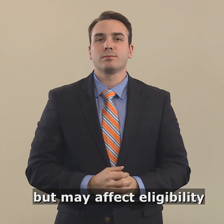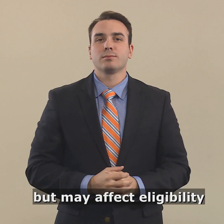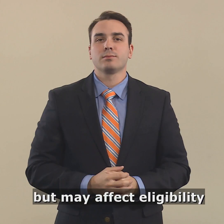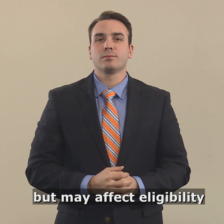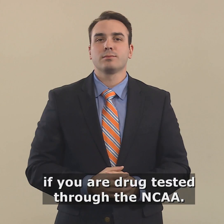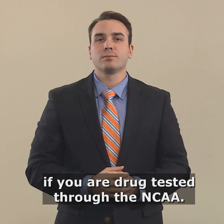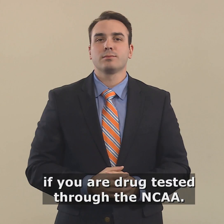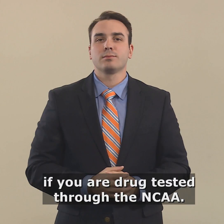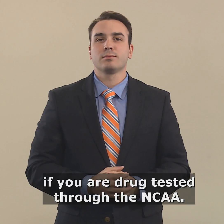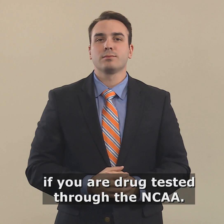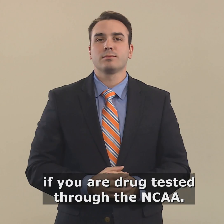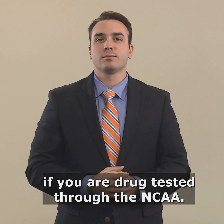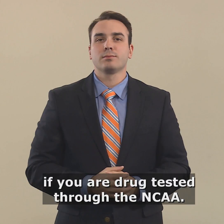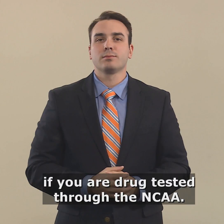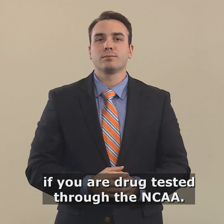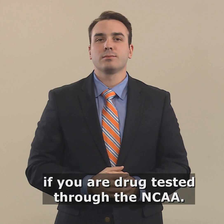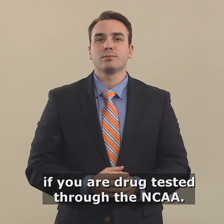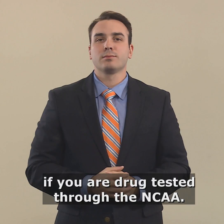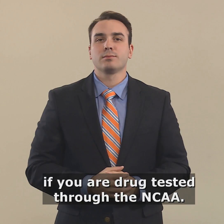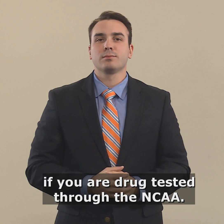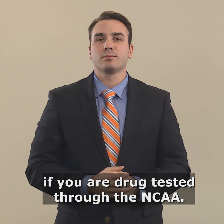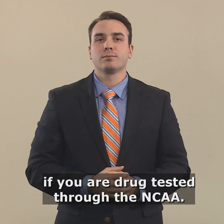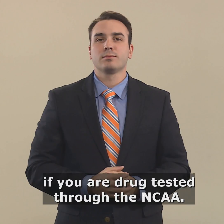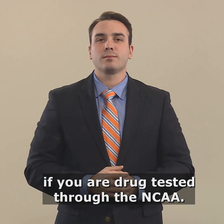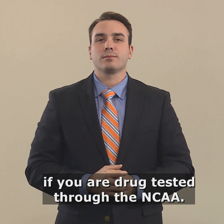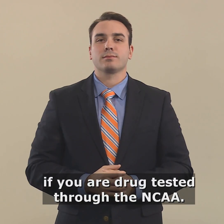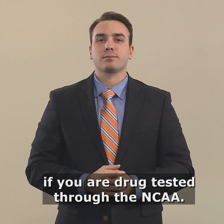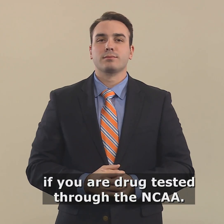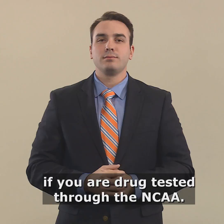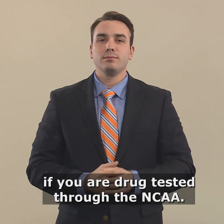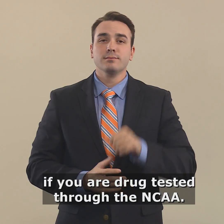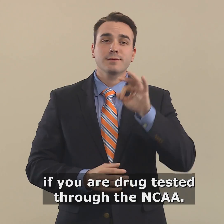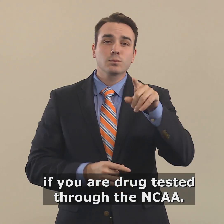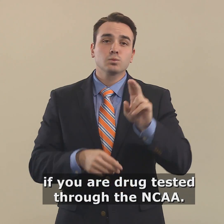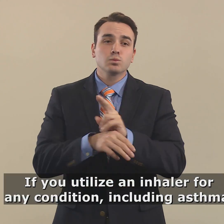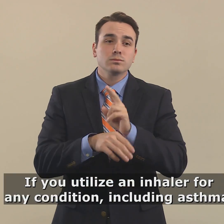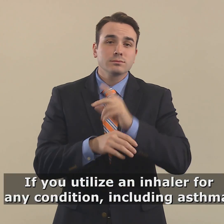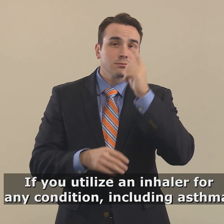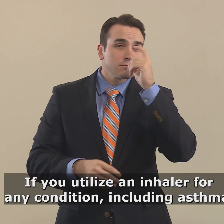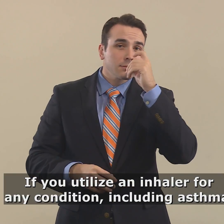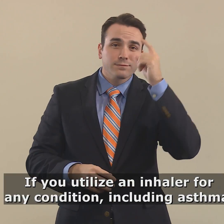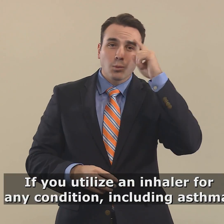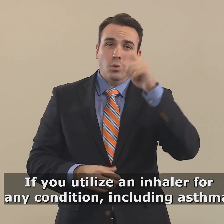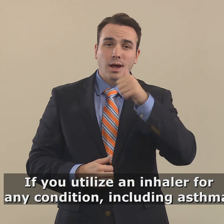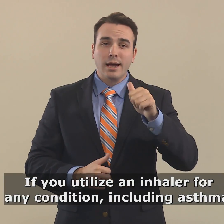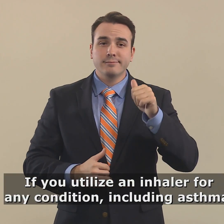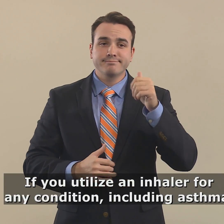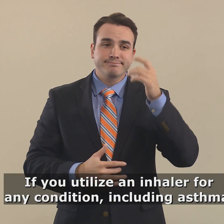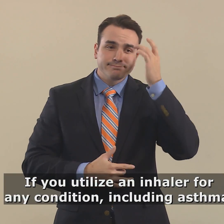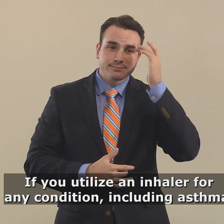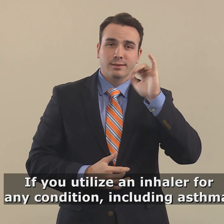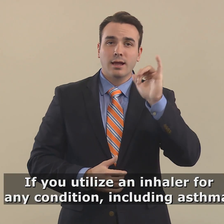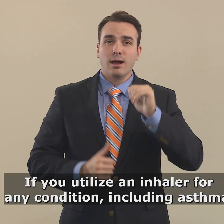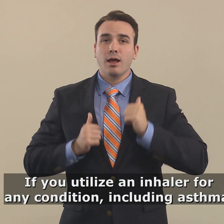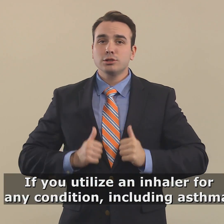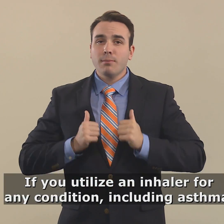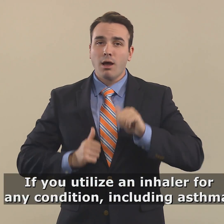eligibility if you are drug tested through the NCAA. If you utilize an inhaler for any condition, including